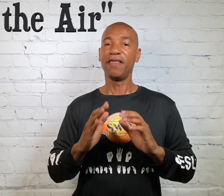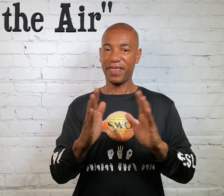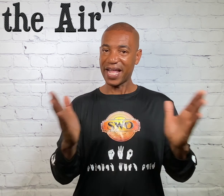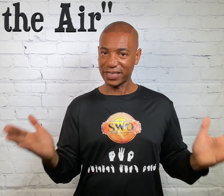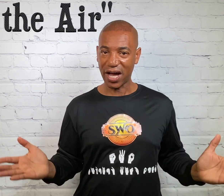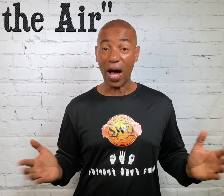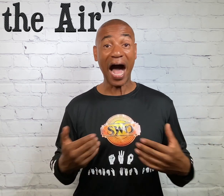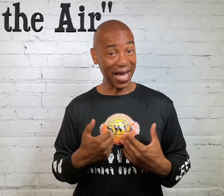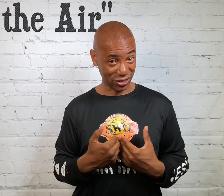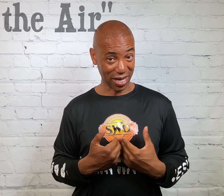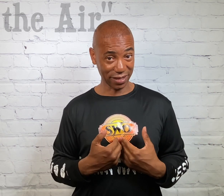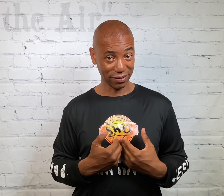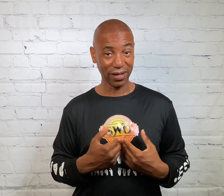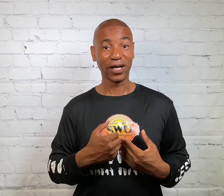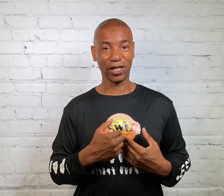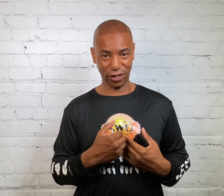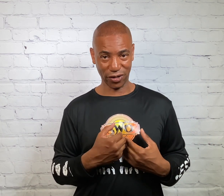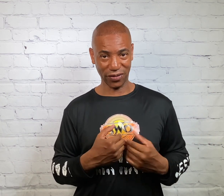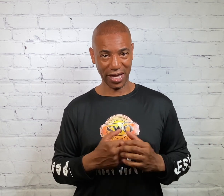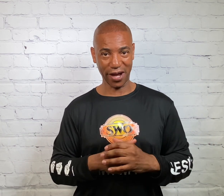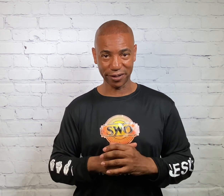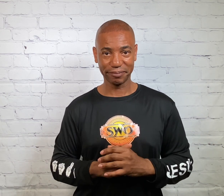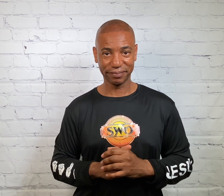that is how I sign clear the air.